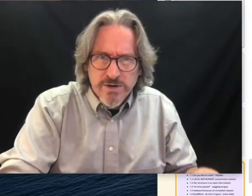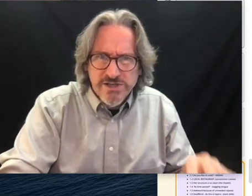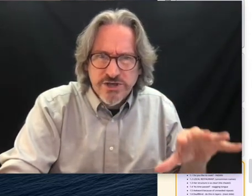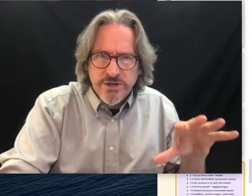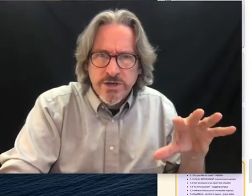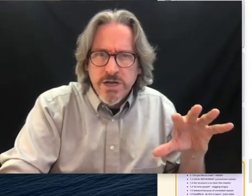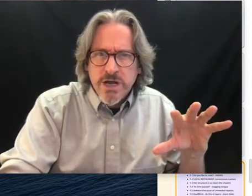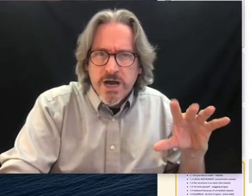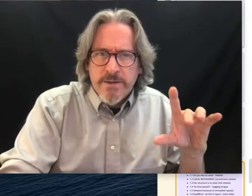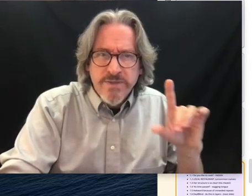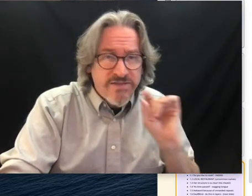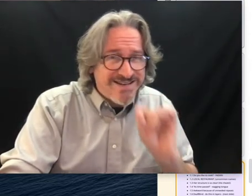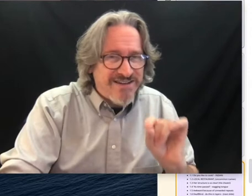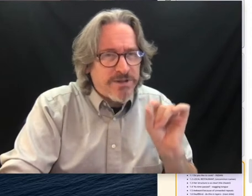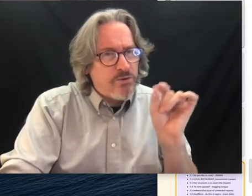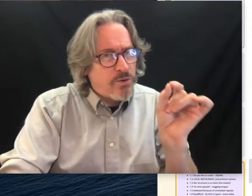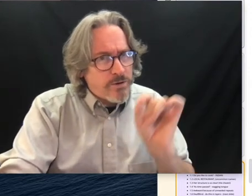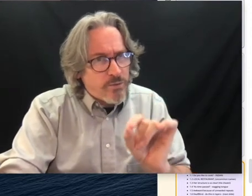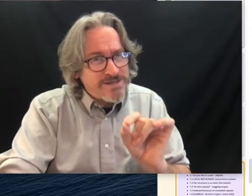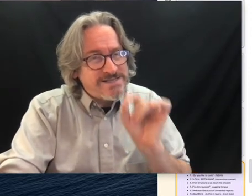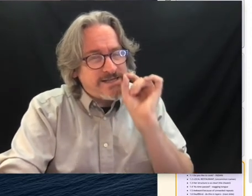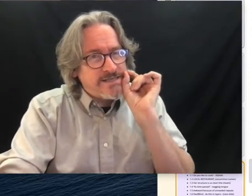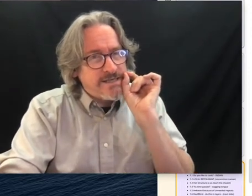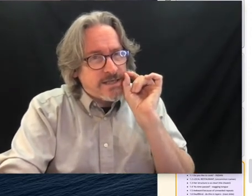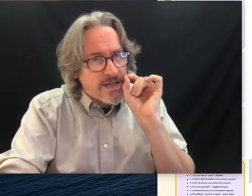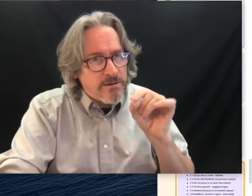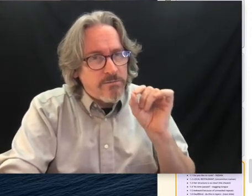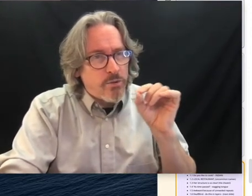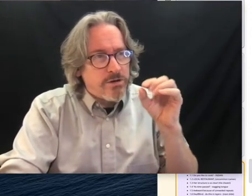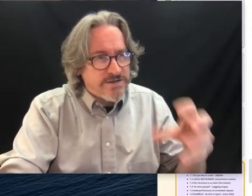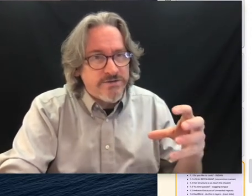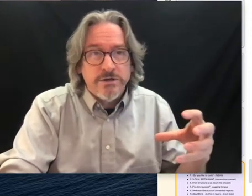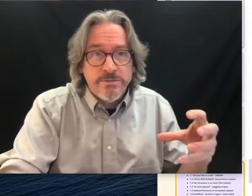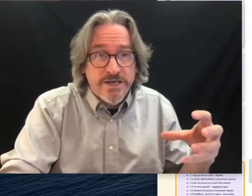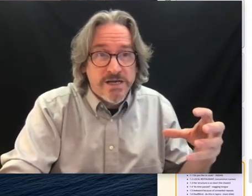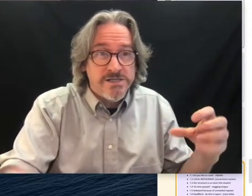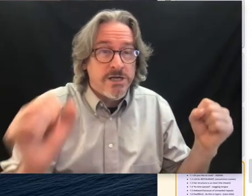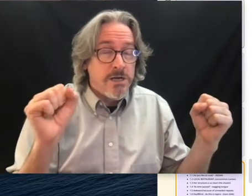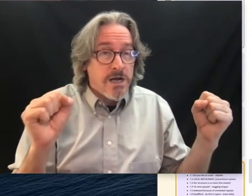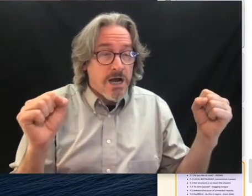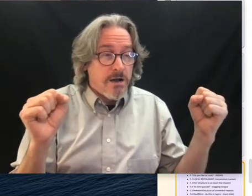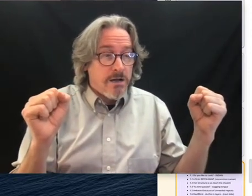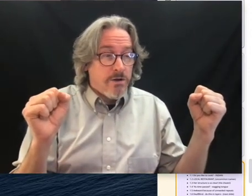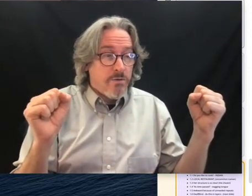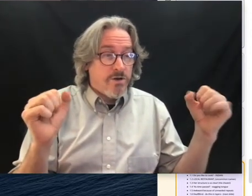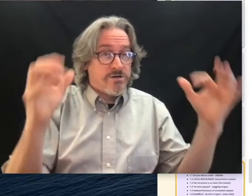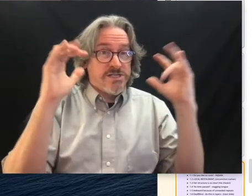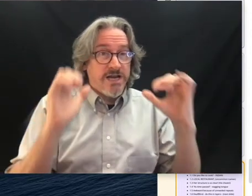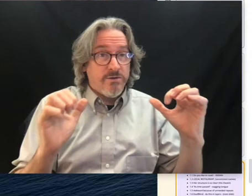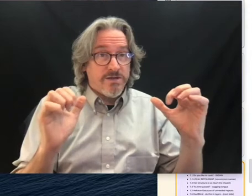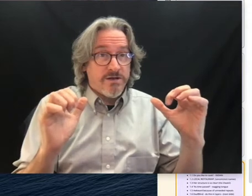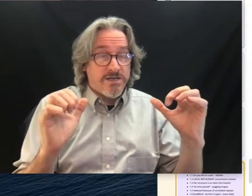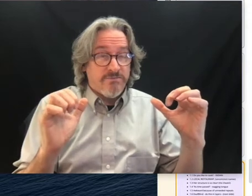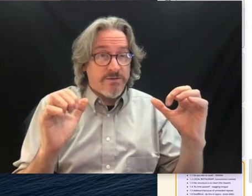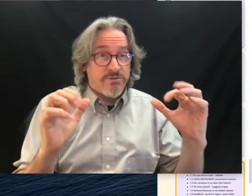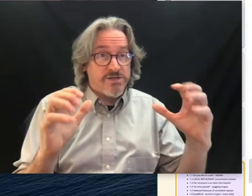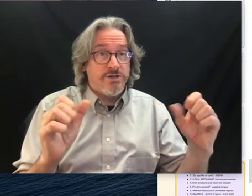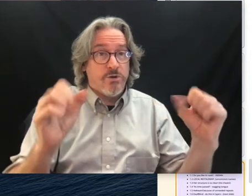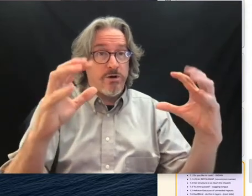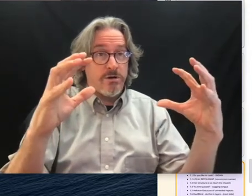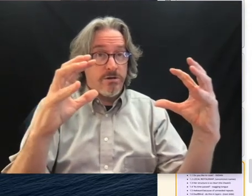one question. The deafblind one, 1.6, is a lot more difficult because when you're signing with a